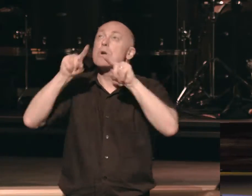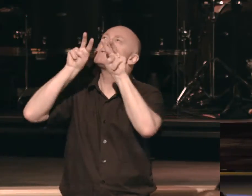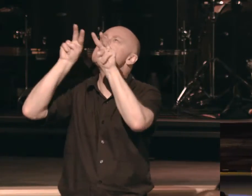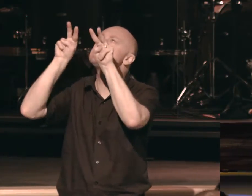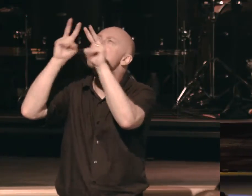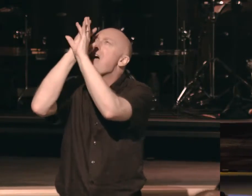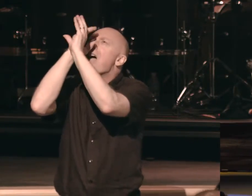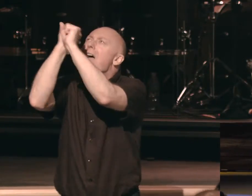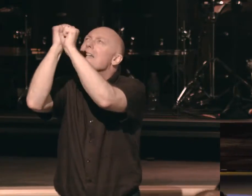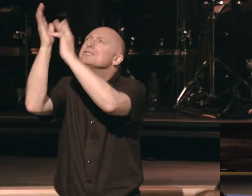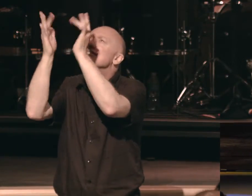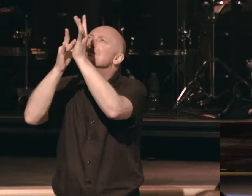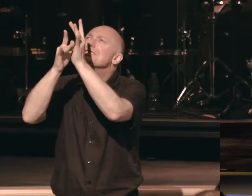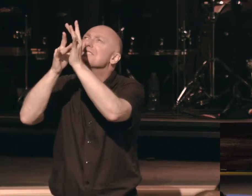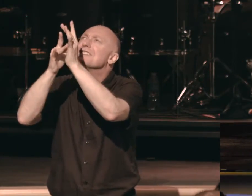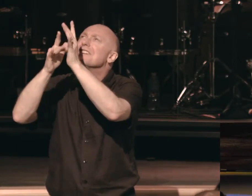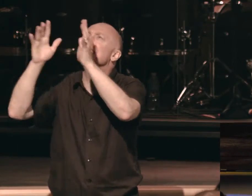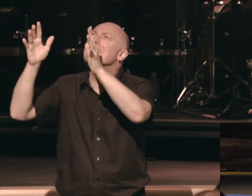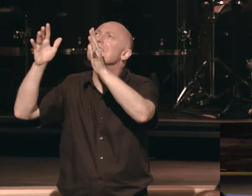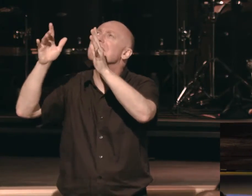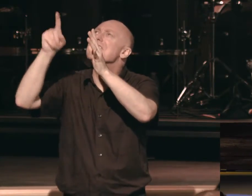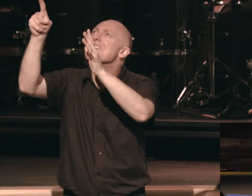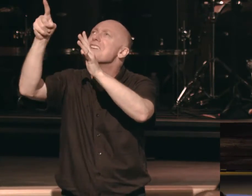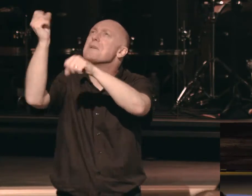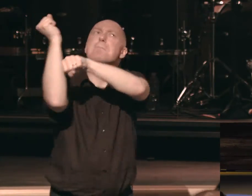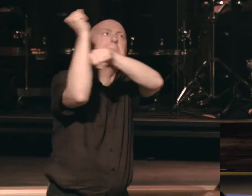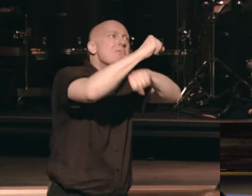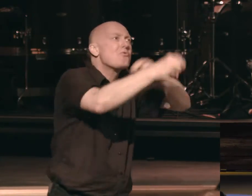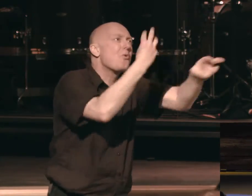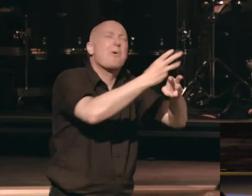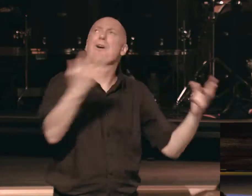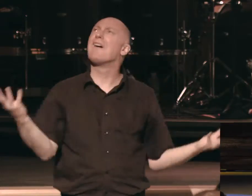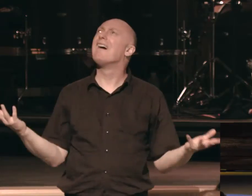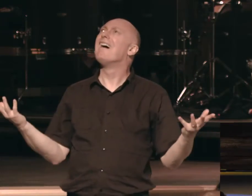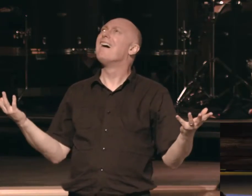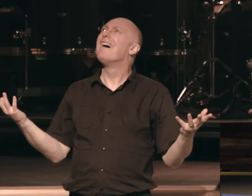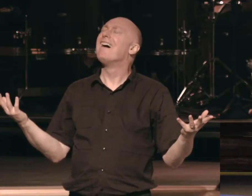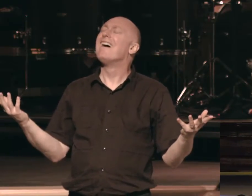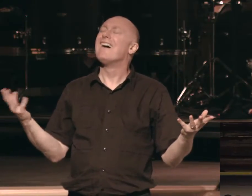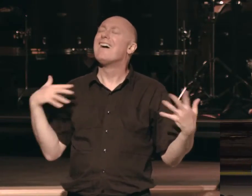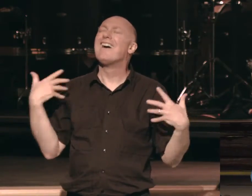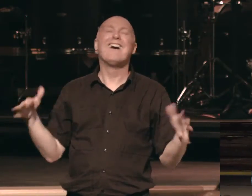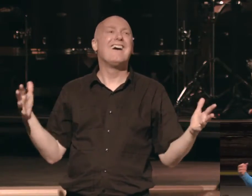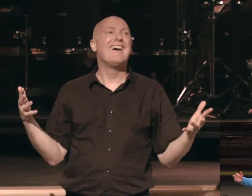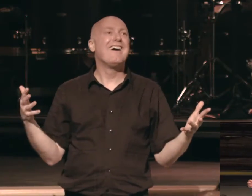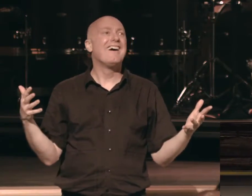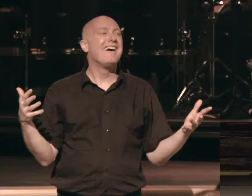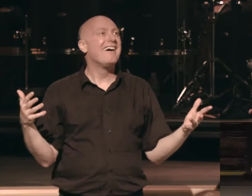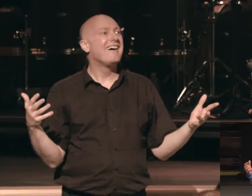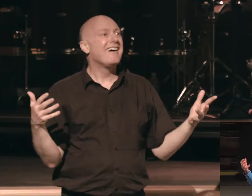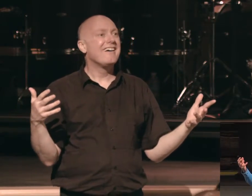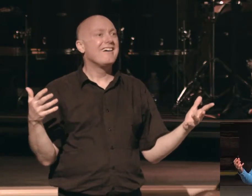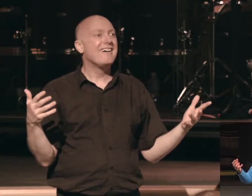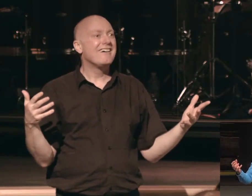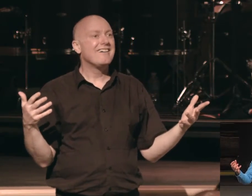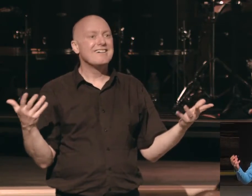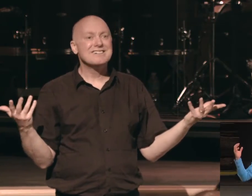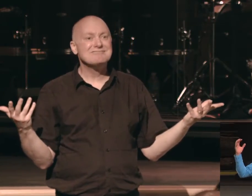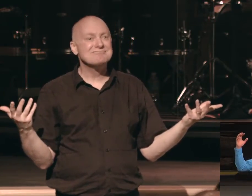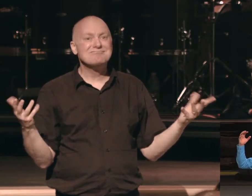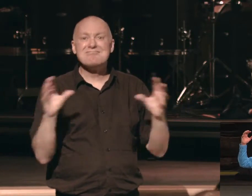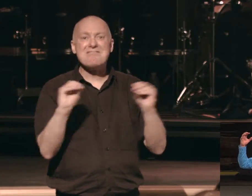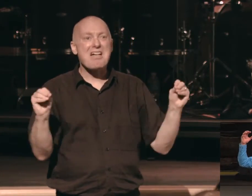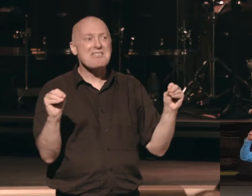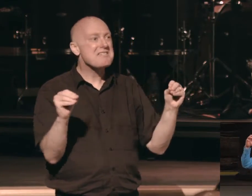Jesus Christ and you say and you hear, he has overcome the world, and you hear that to you, it's like everything else we hold on to. There's nothing that